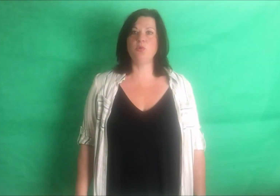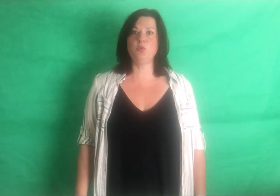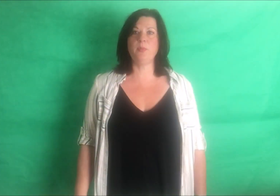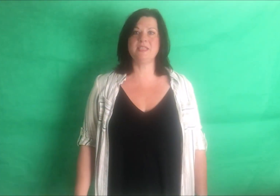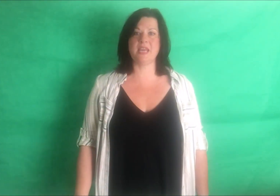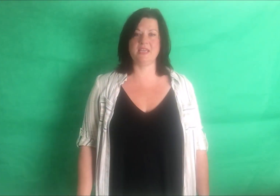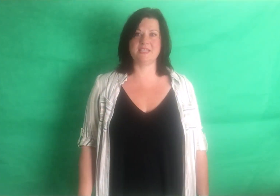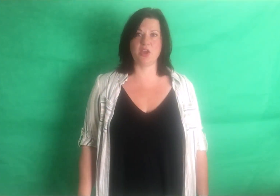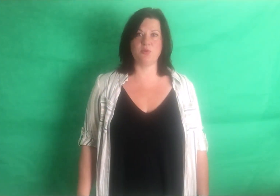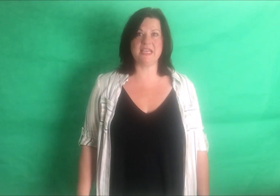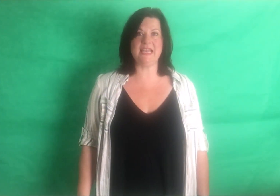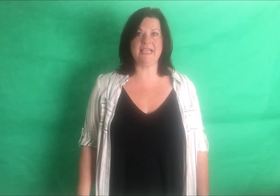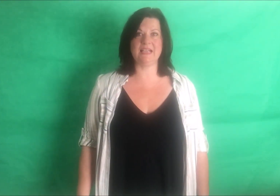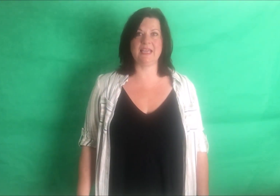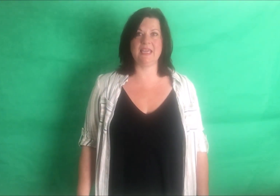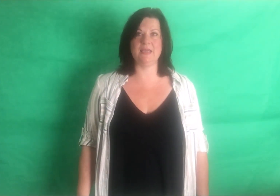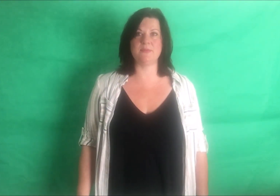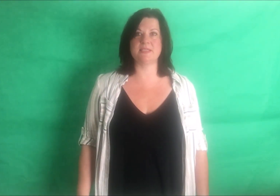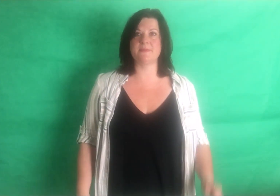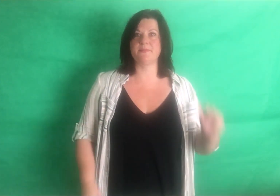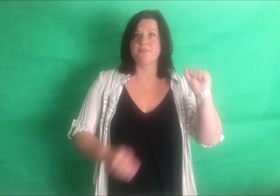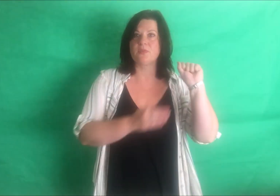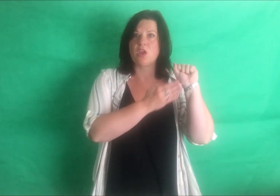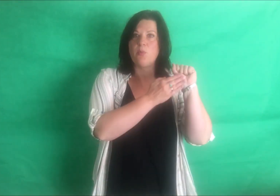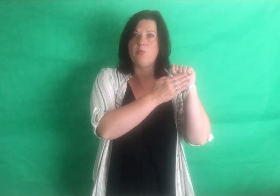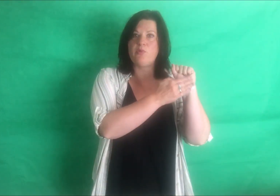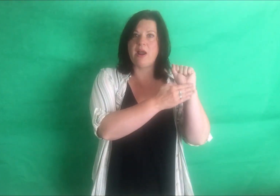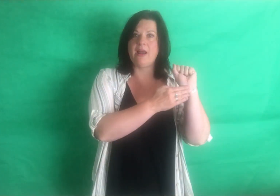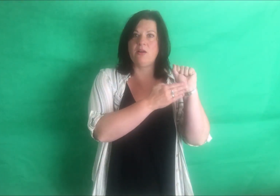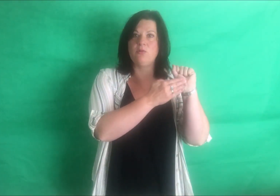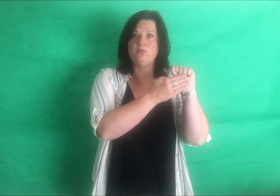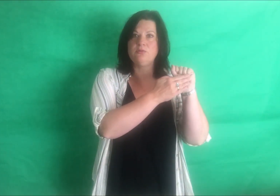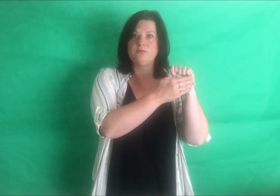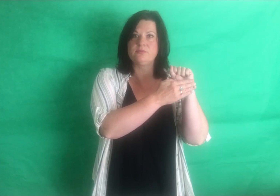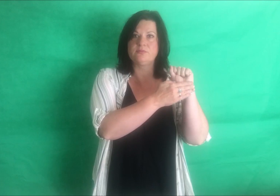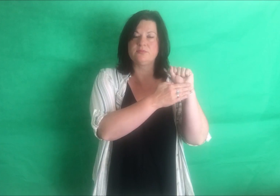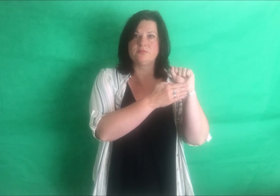Brown potatoes in little heaps. Brown